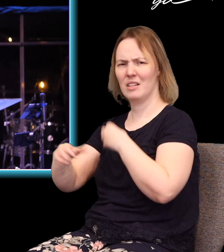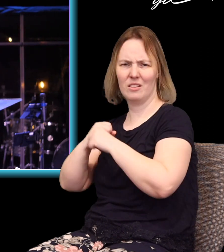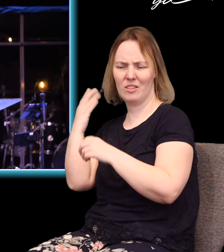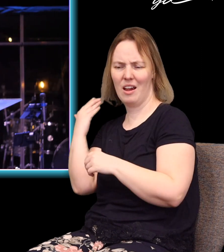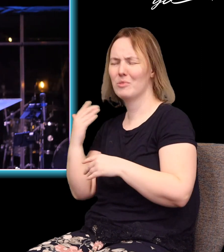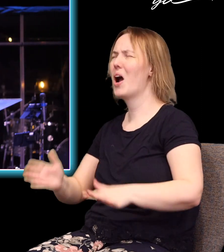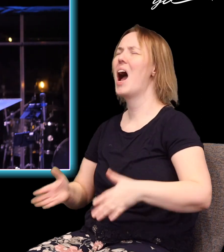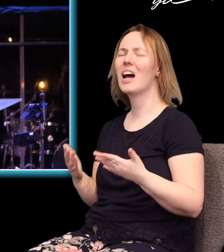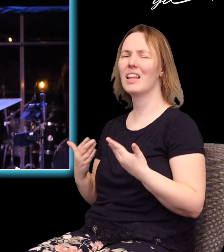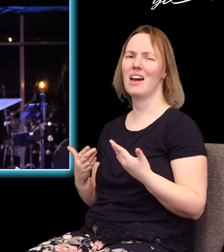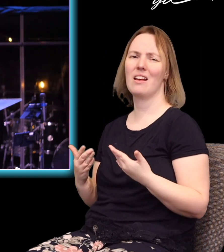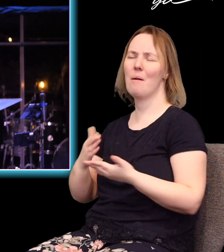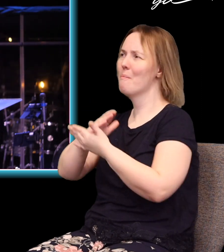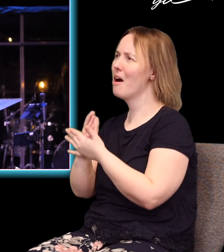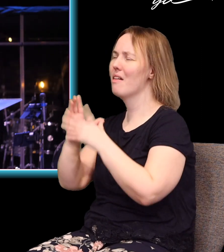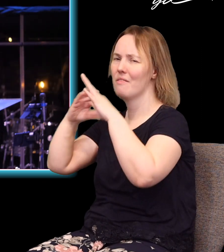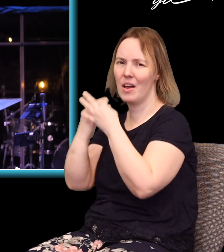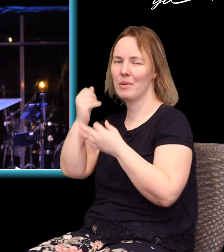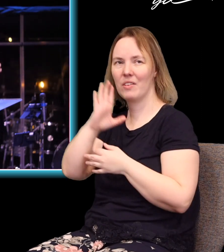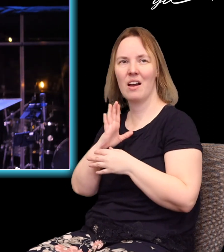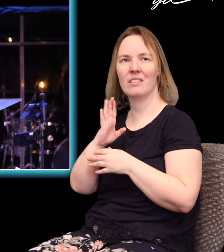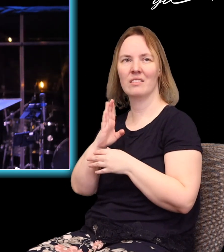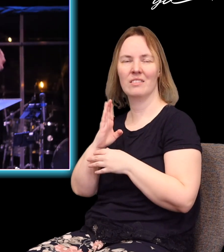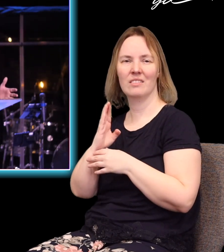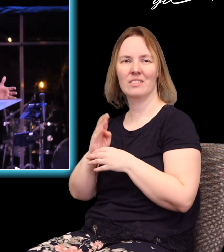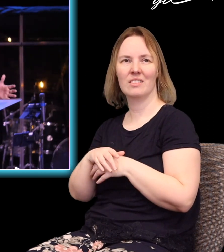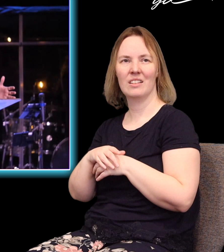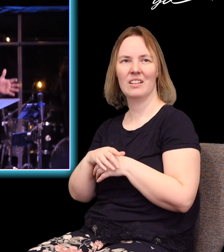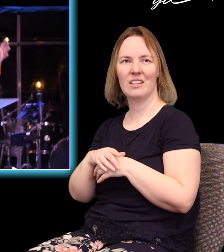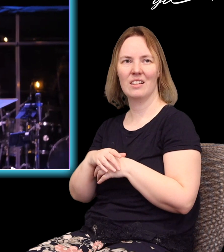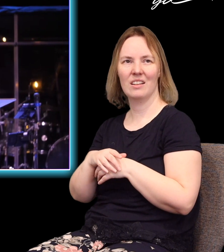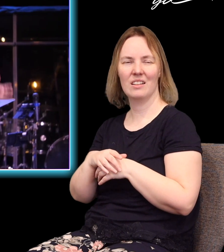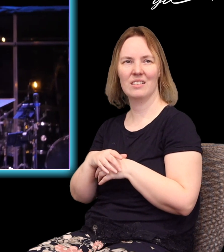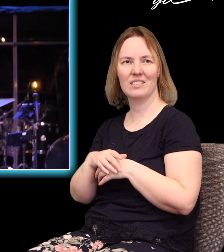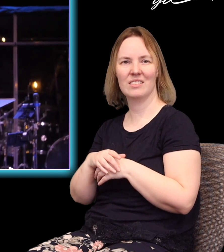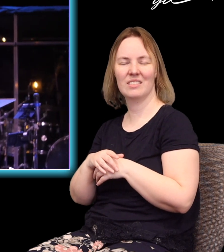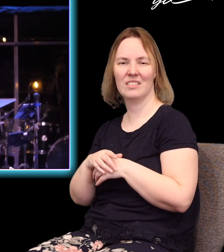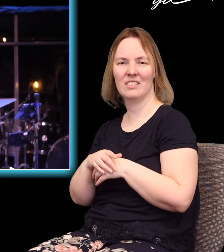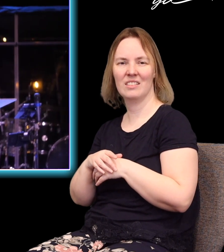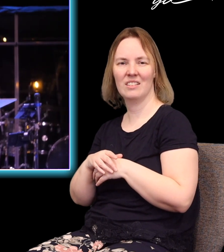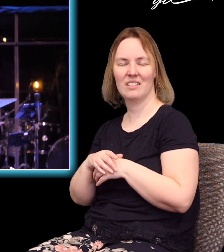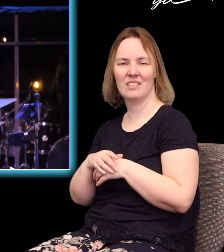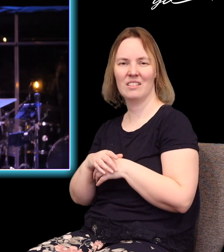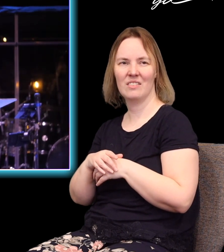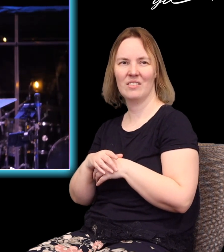glad I'm a part of the family of God. I can't believe I remembered that song. I am dating myself.